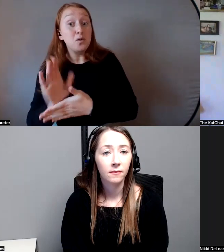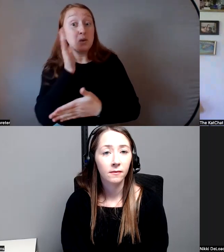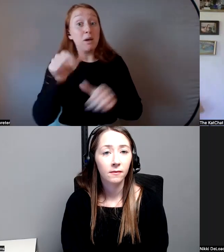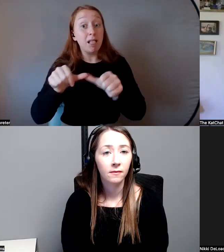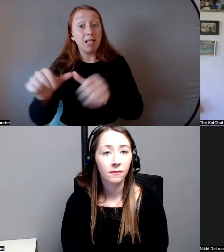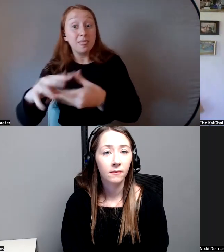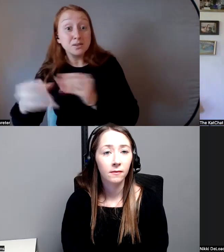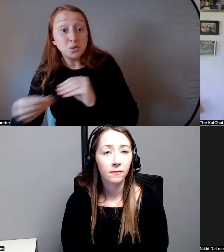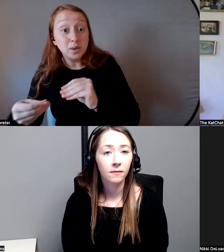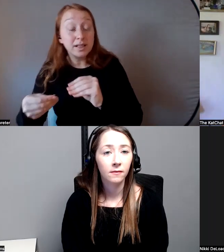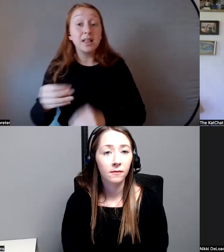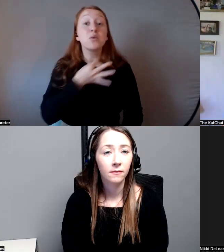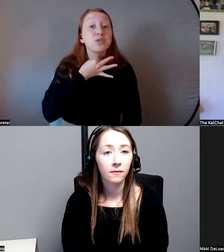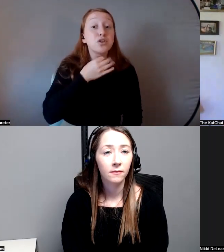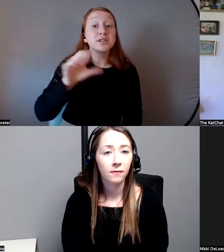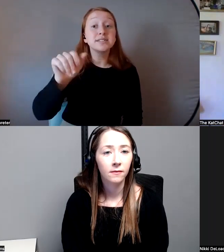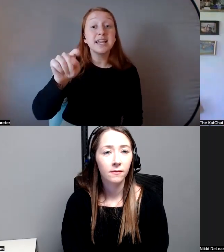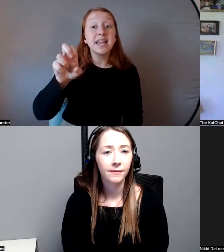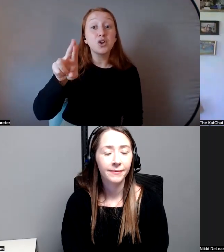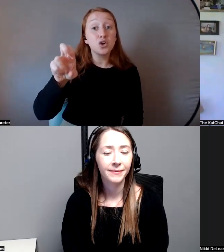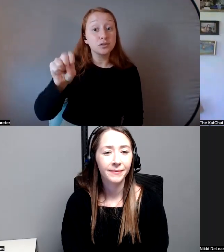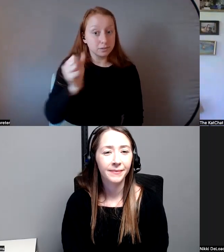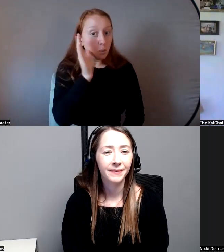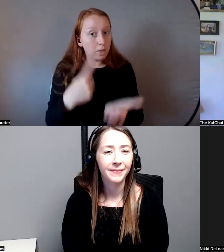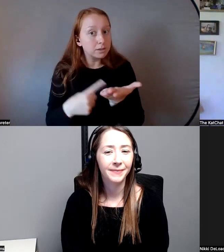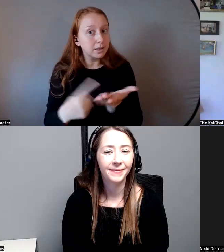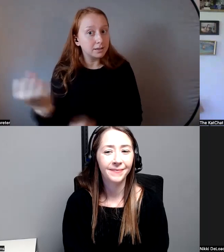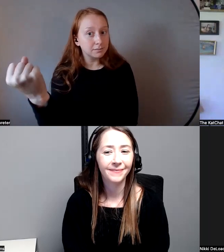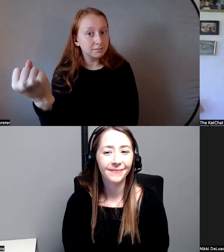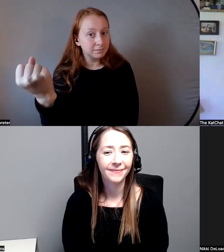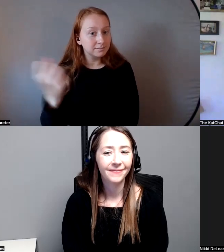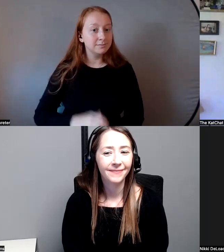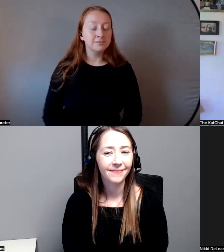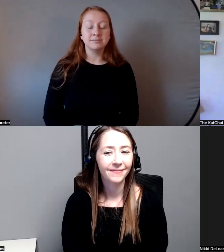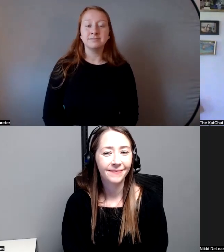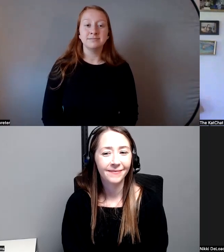with Caterer, which we will talk about in a moment.